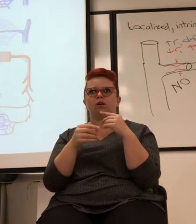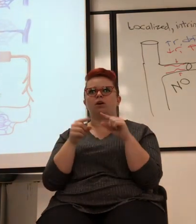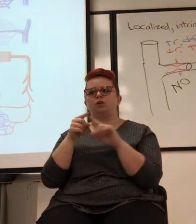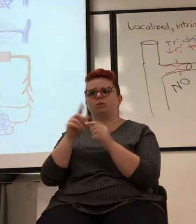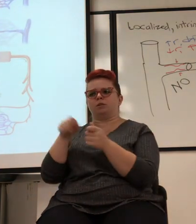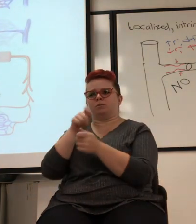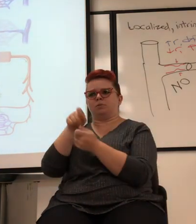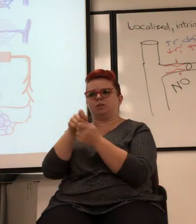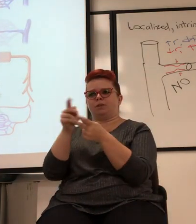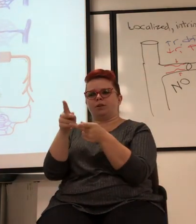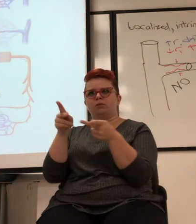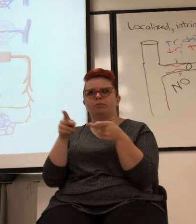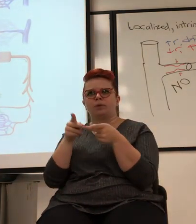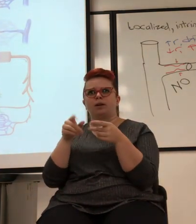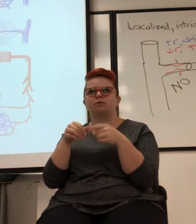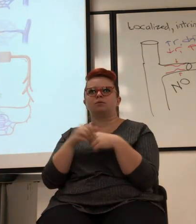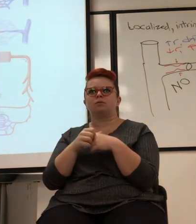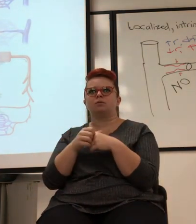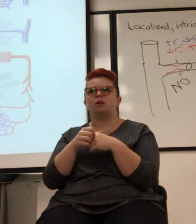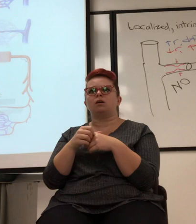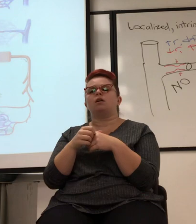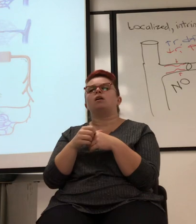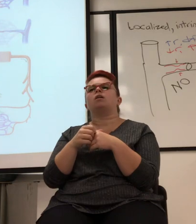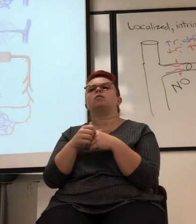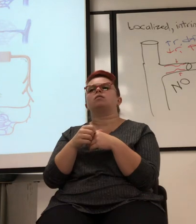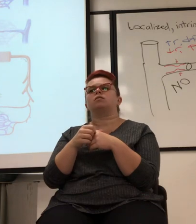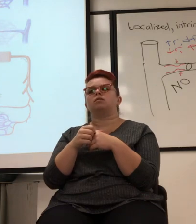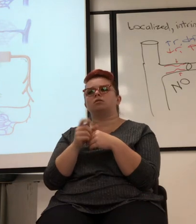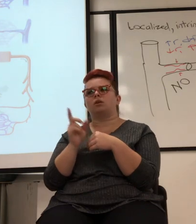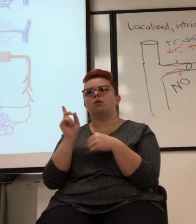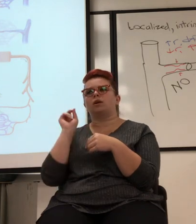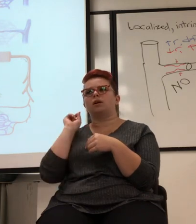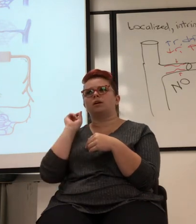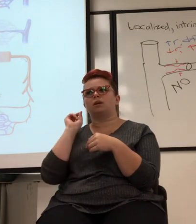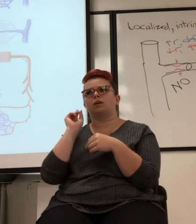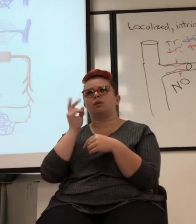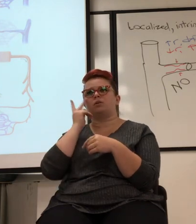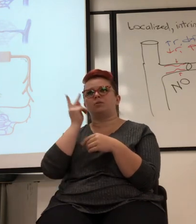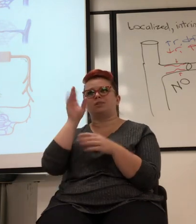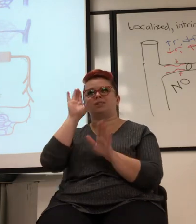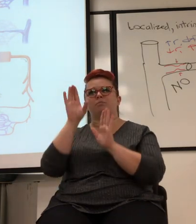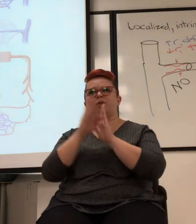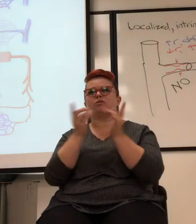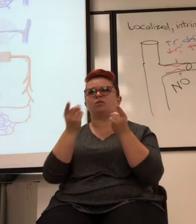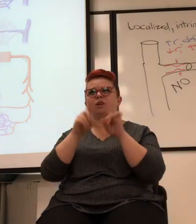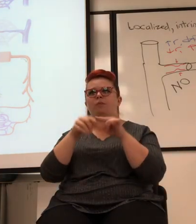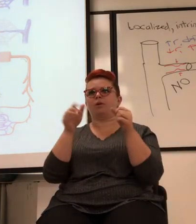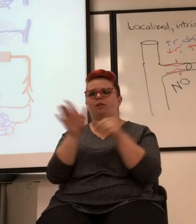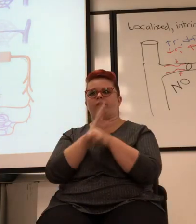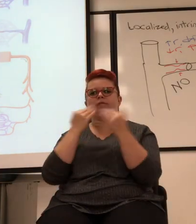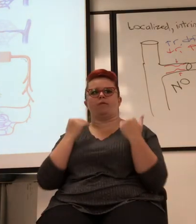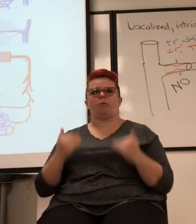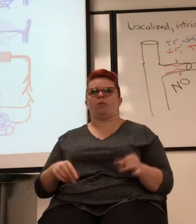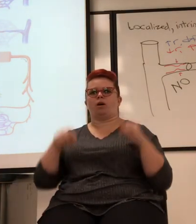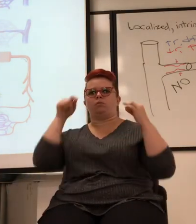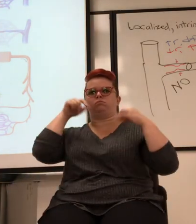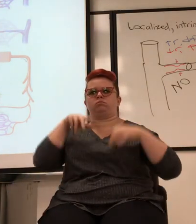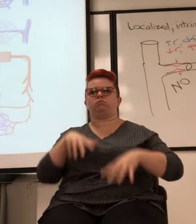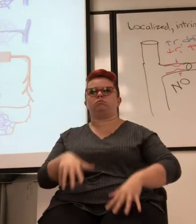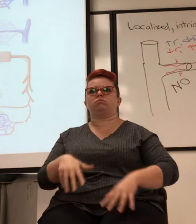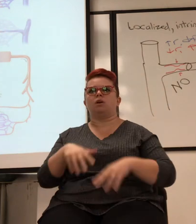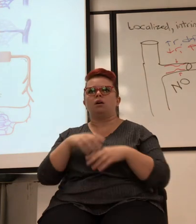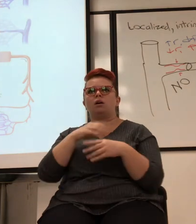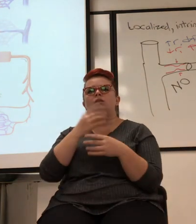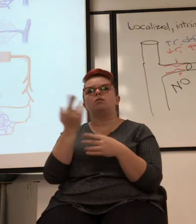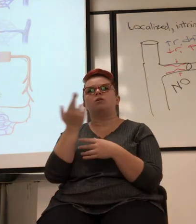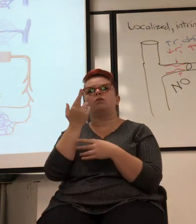location, very small, minute. But here, I put this whole picture, it's happening everywhere, okay? So that's why when we